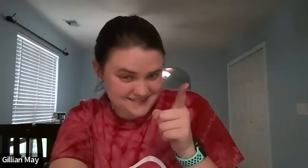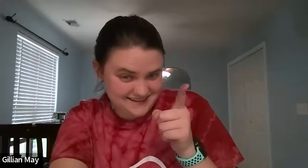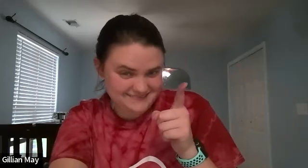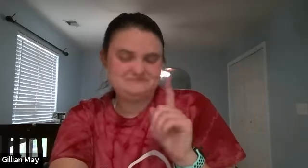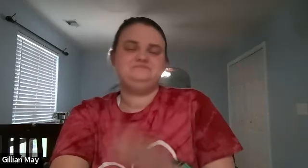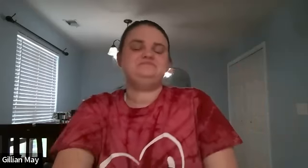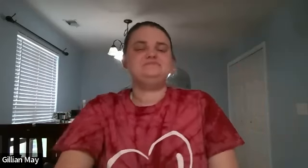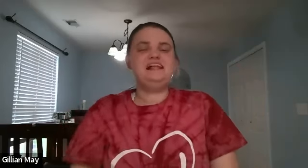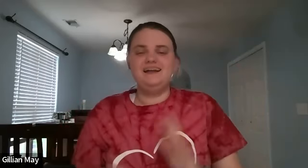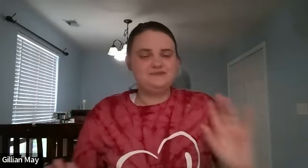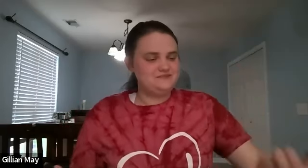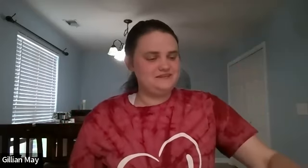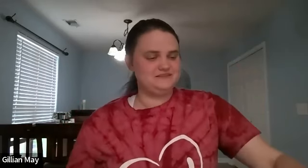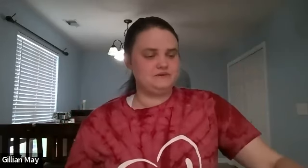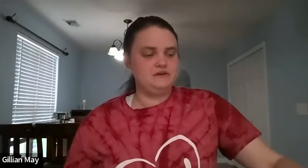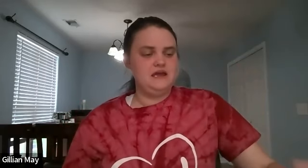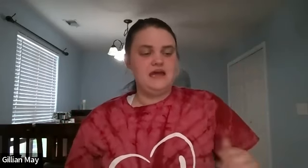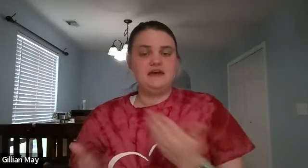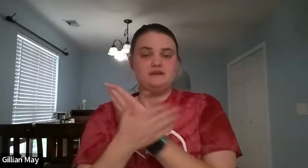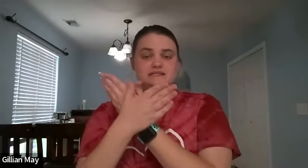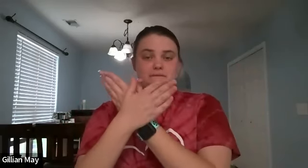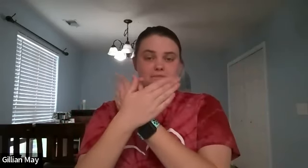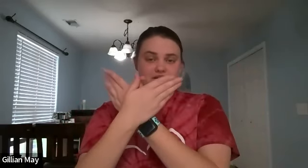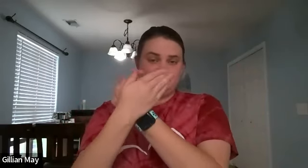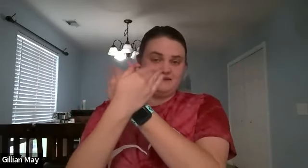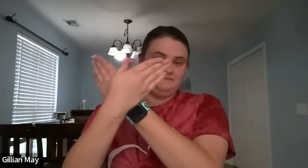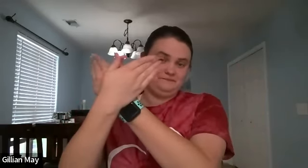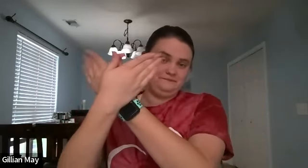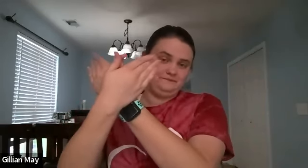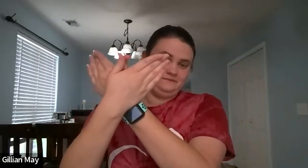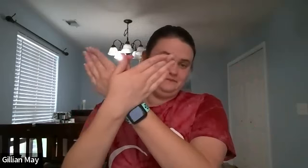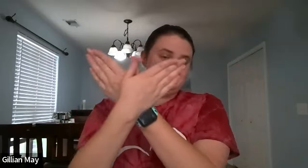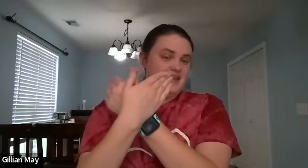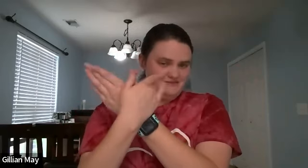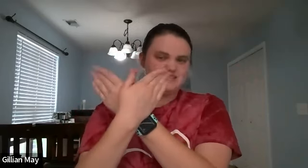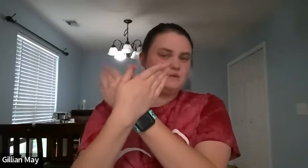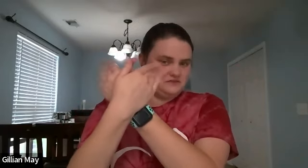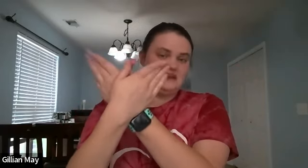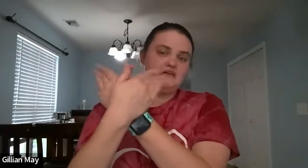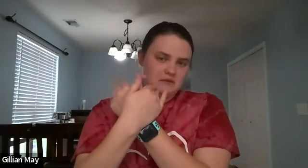sign. I always forget this one. And that one is butterfly. Yeah, it's what we think of,